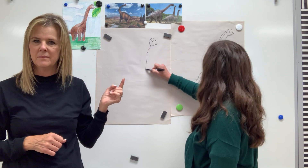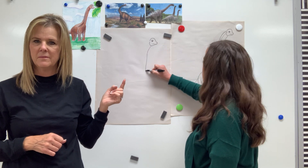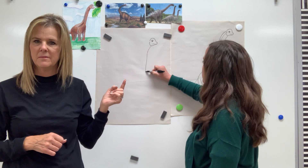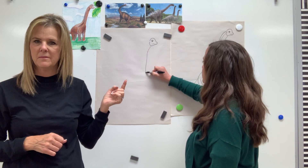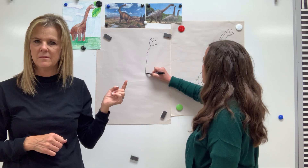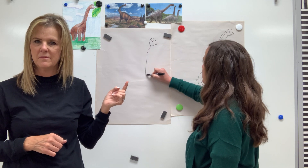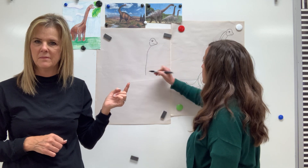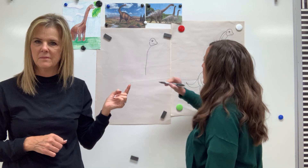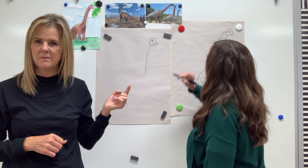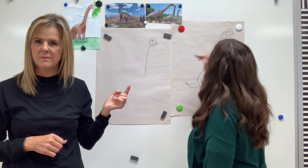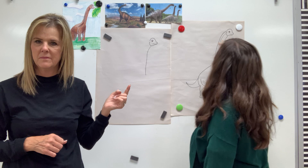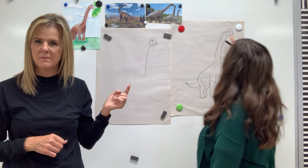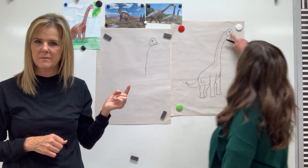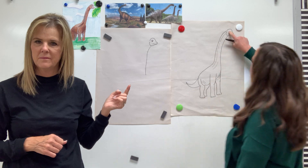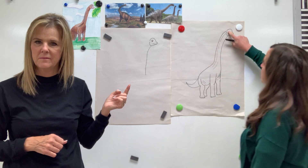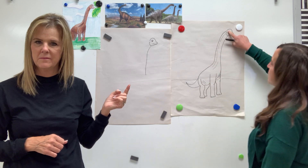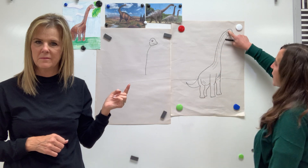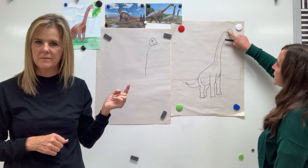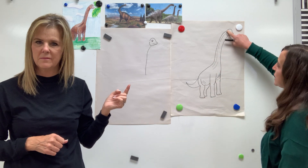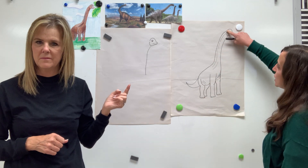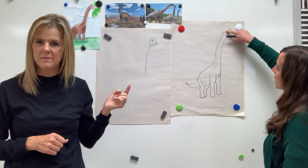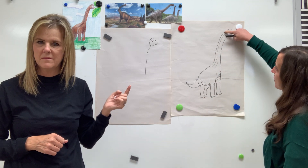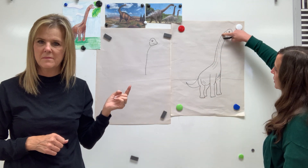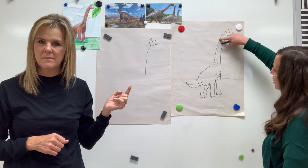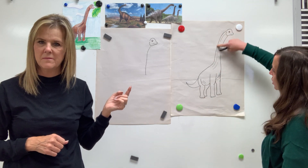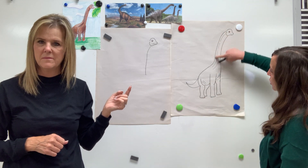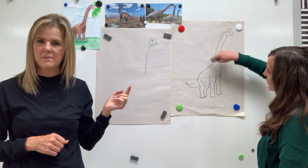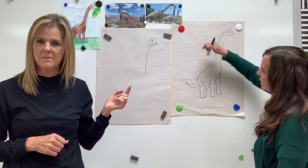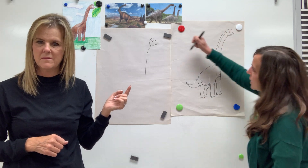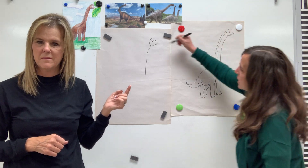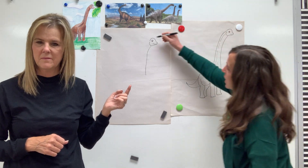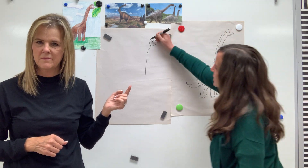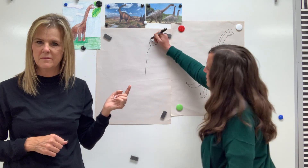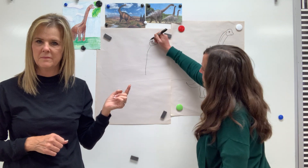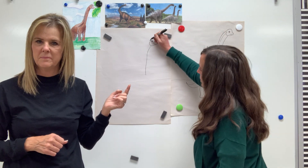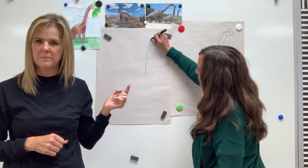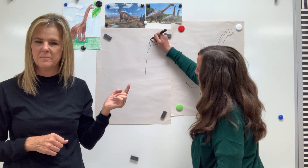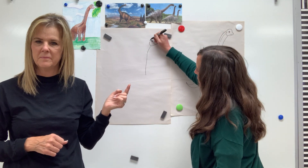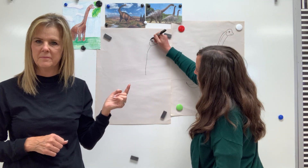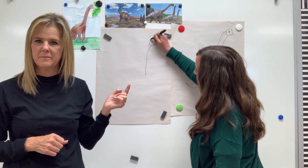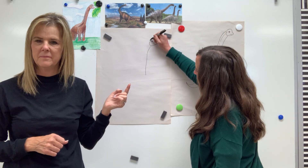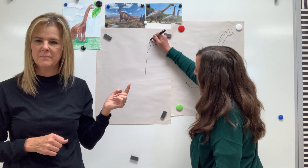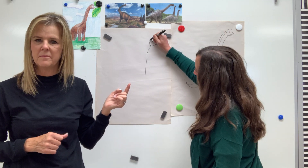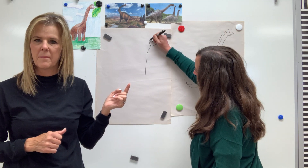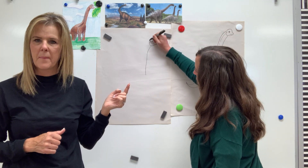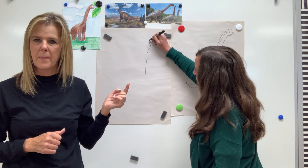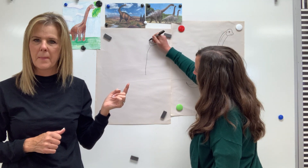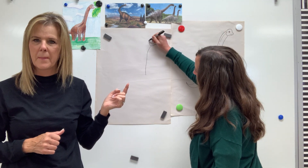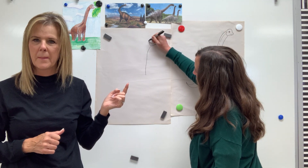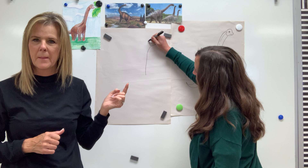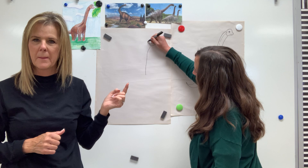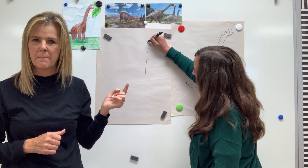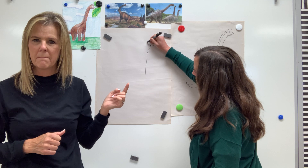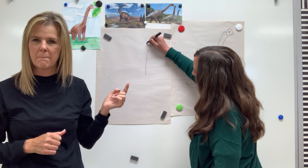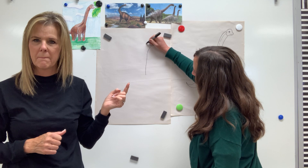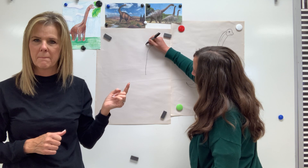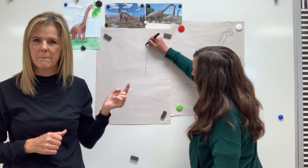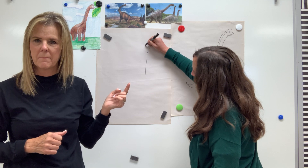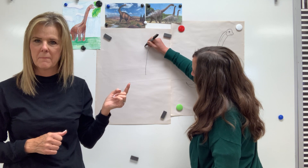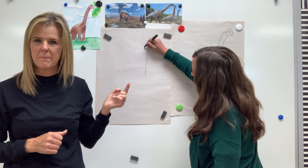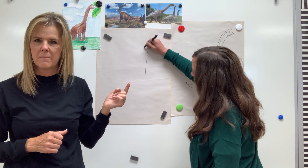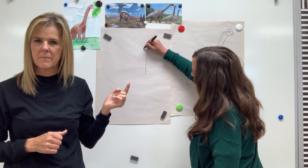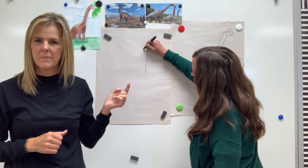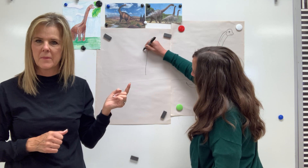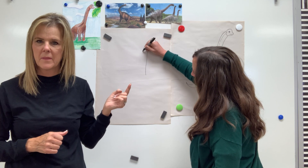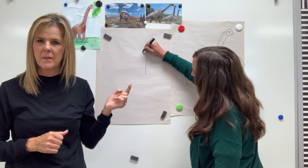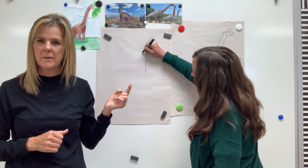down. And then back here, I'm gonna curve it and double it on this side. So I'm gonna come back here at the back of the head,